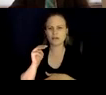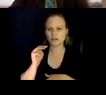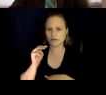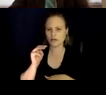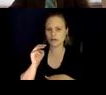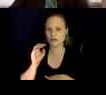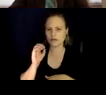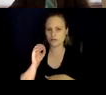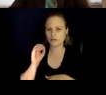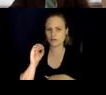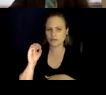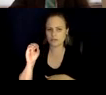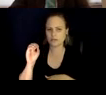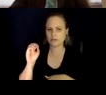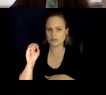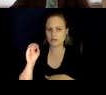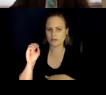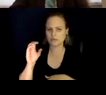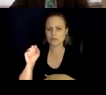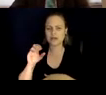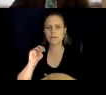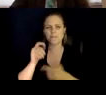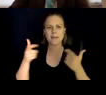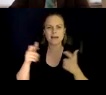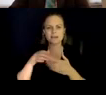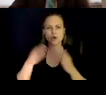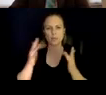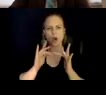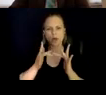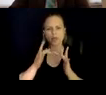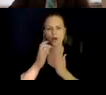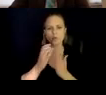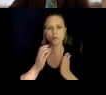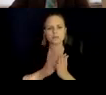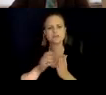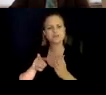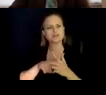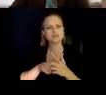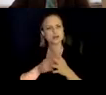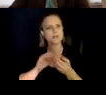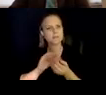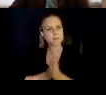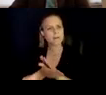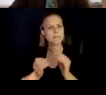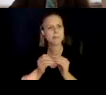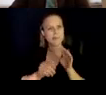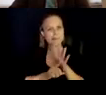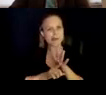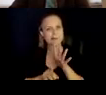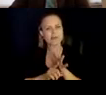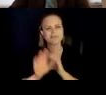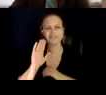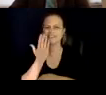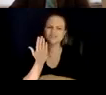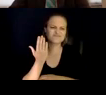open online courses, they were starting to make a lot of noise, and it just seemed to me to be counterproductive